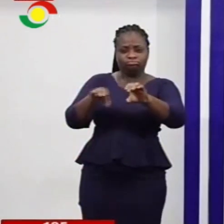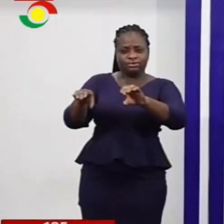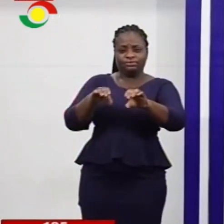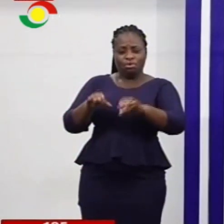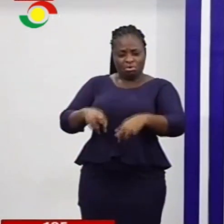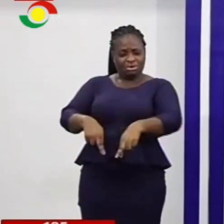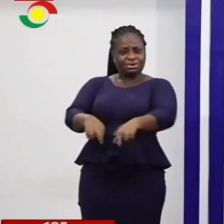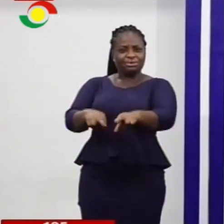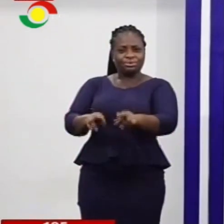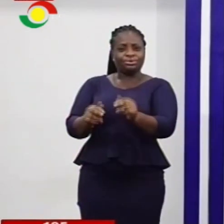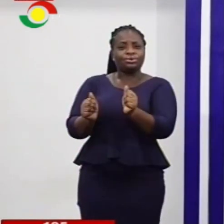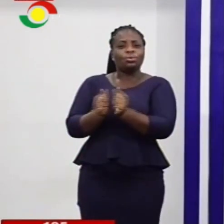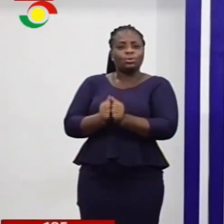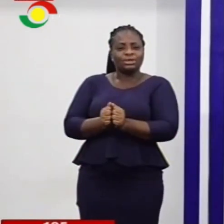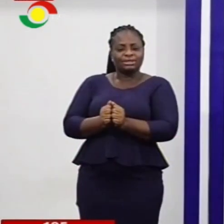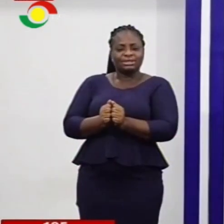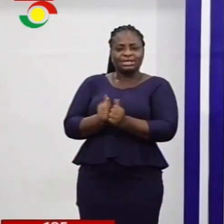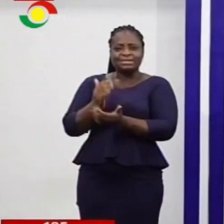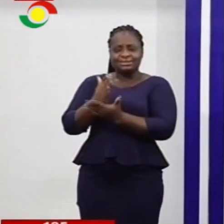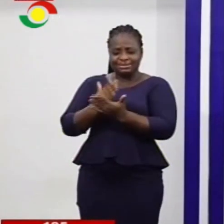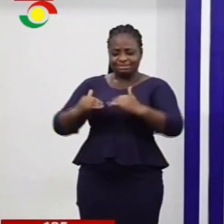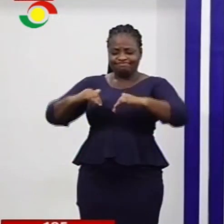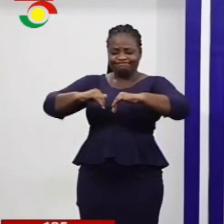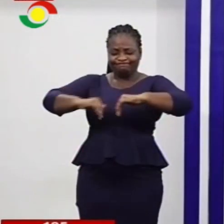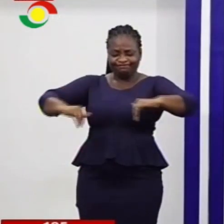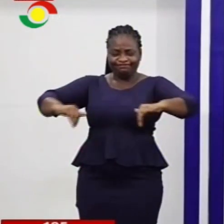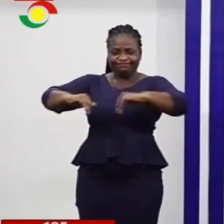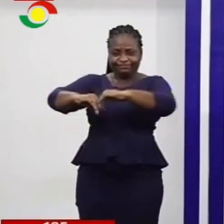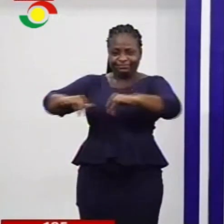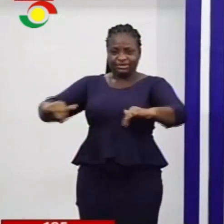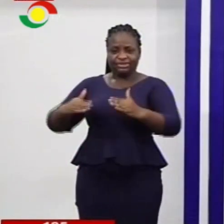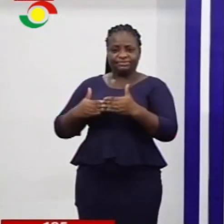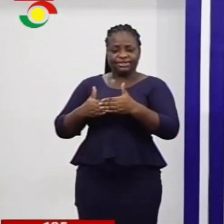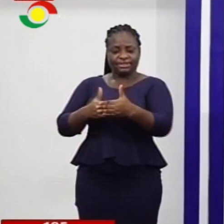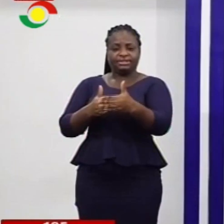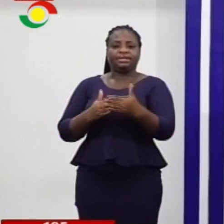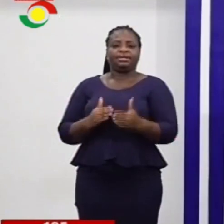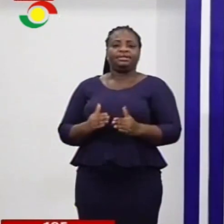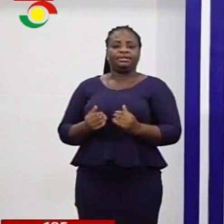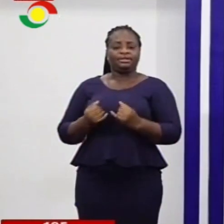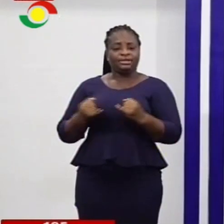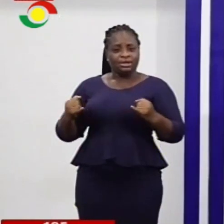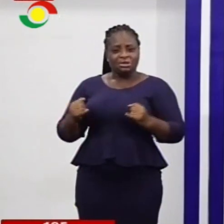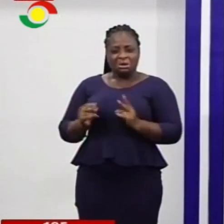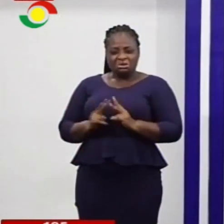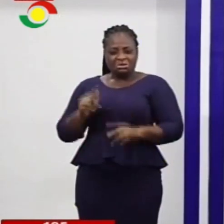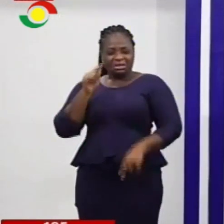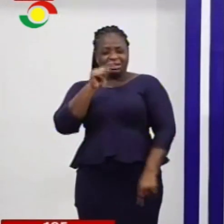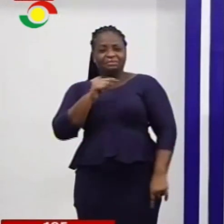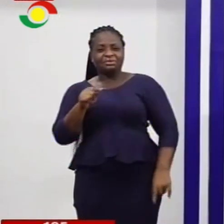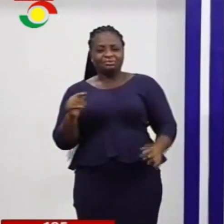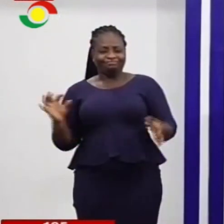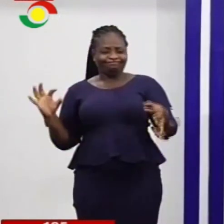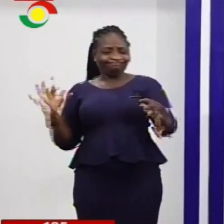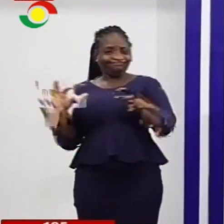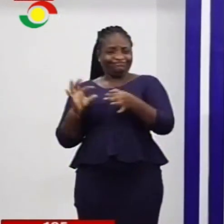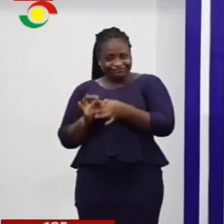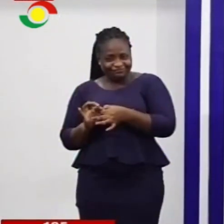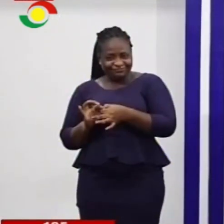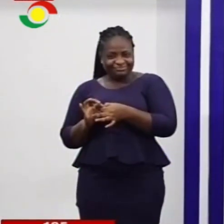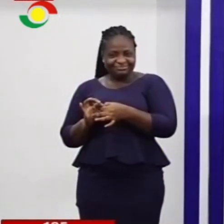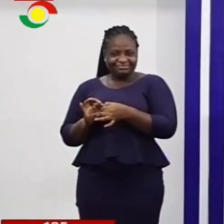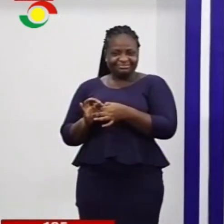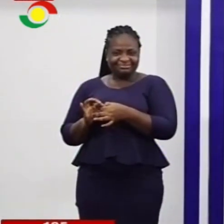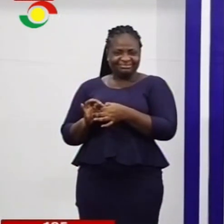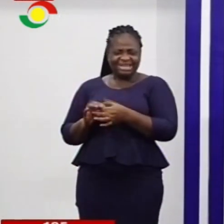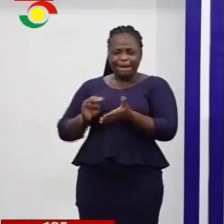but with some spacing guidelines. Therefore, if you put the two together,